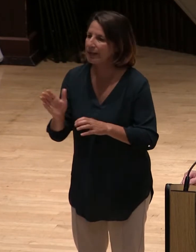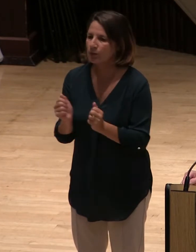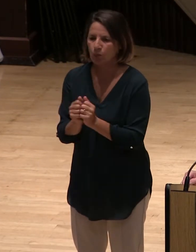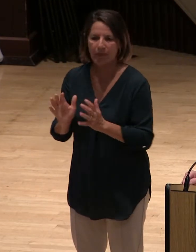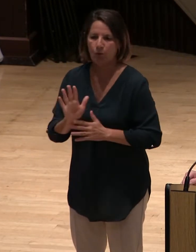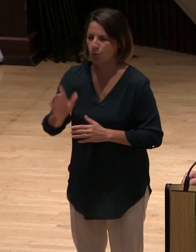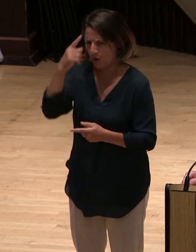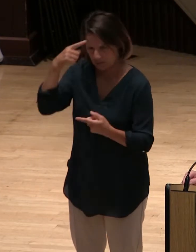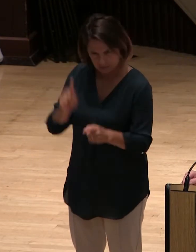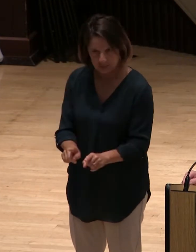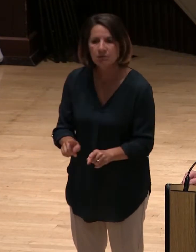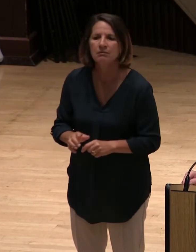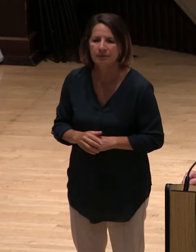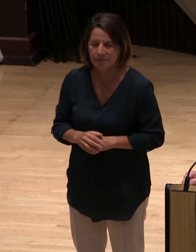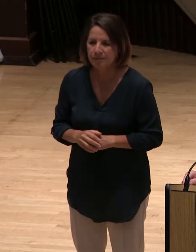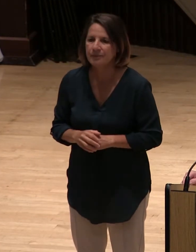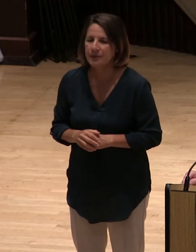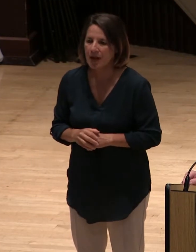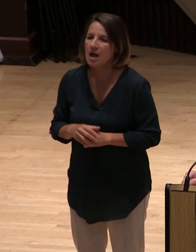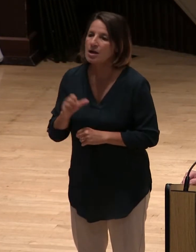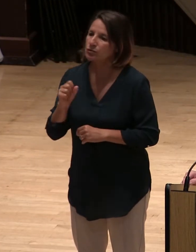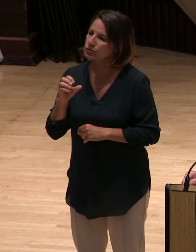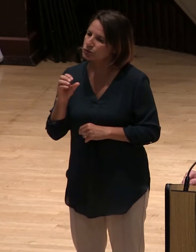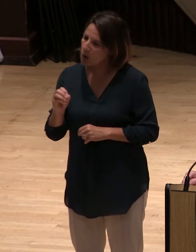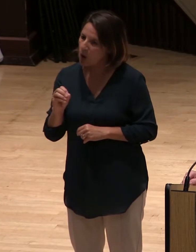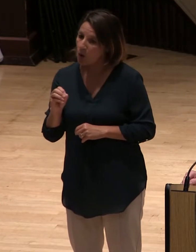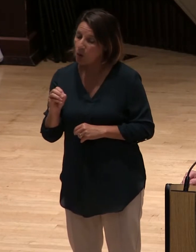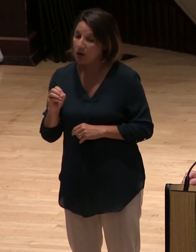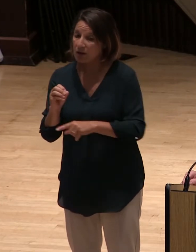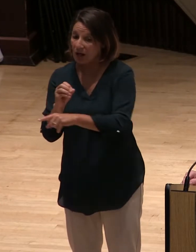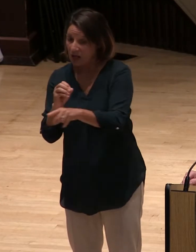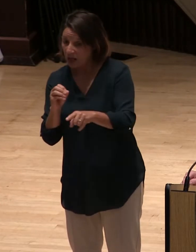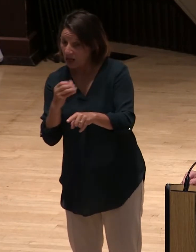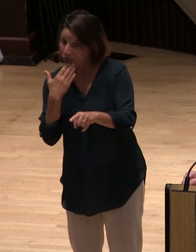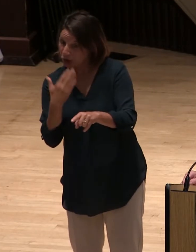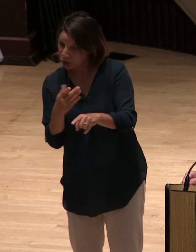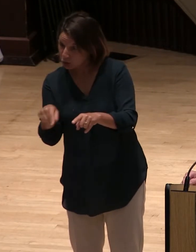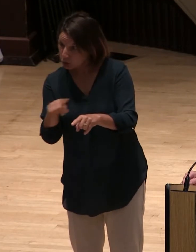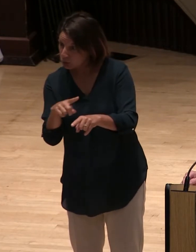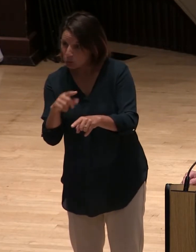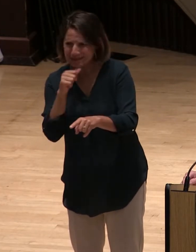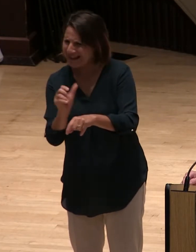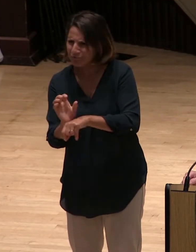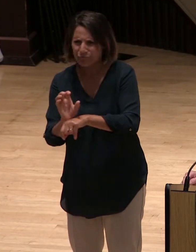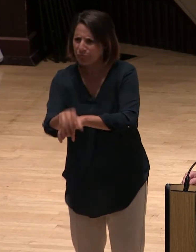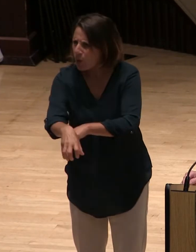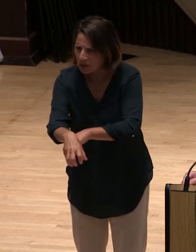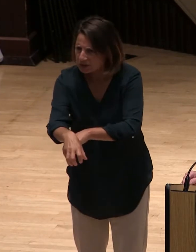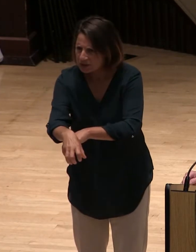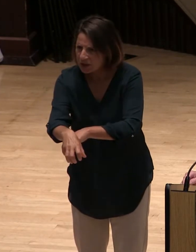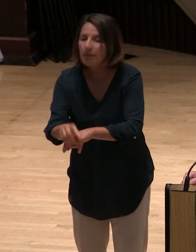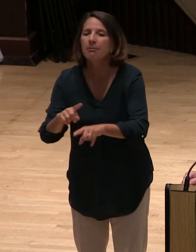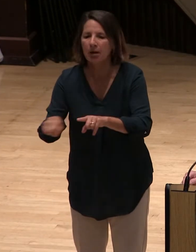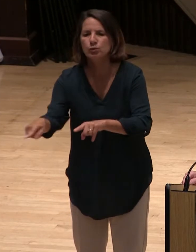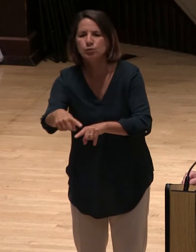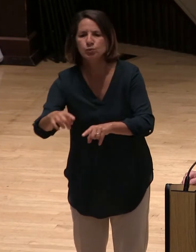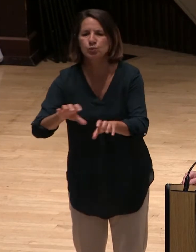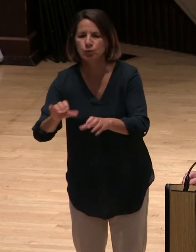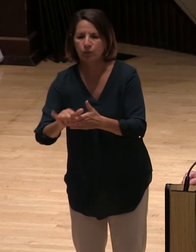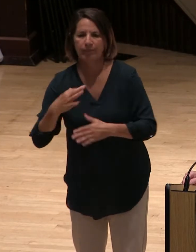consent, so that the good you do might not be forced, but be voluntary.